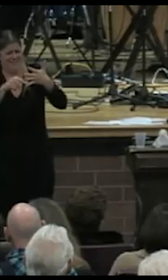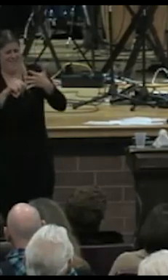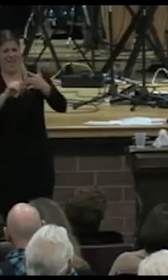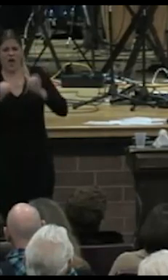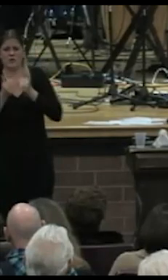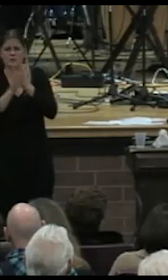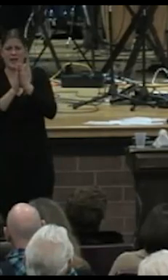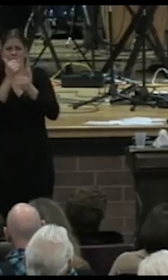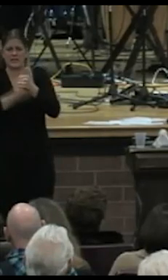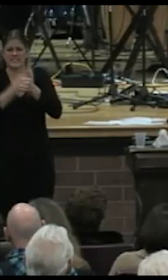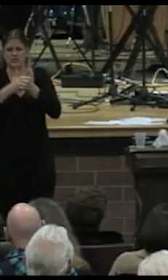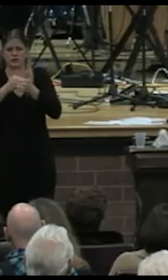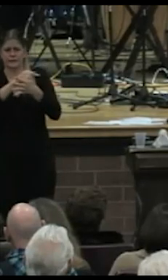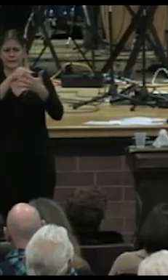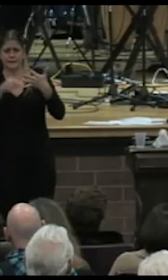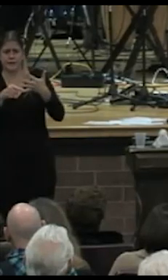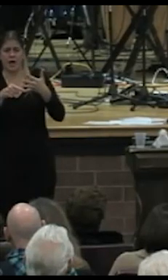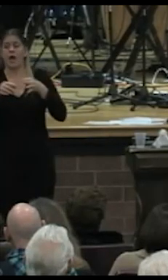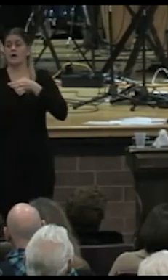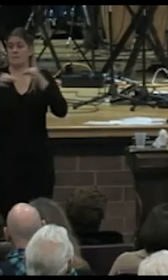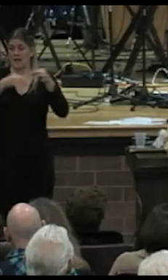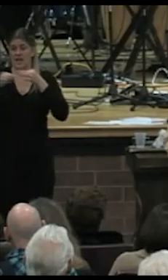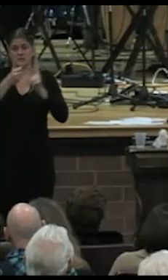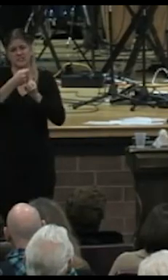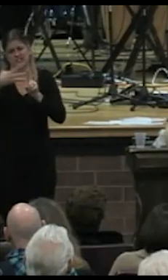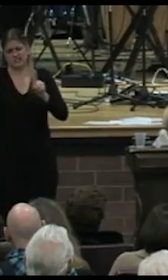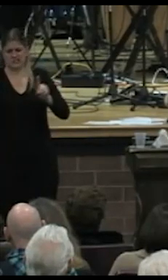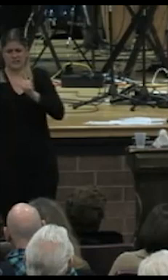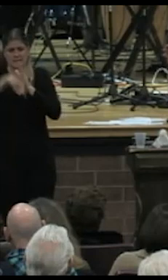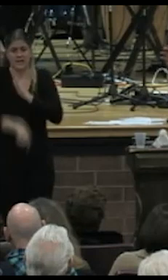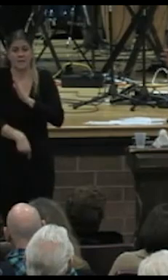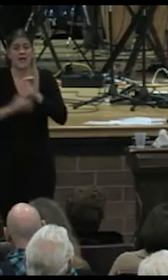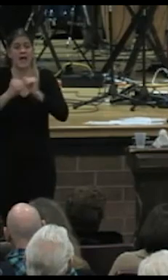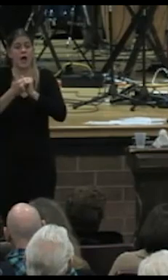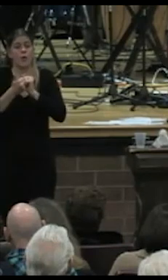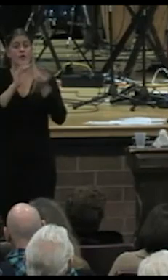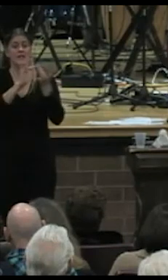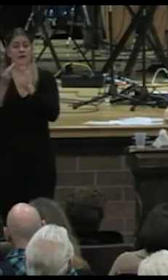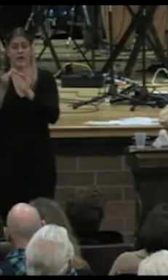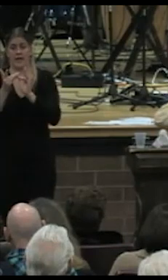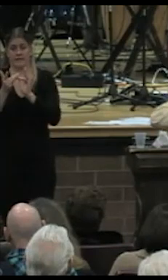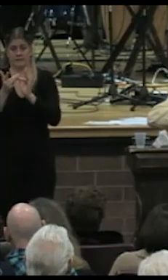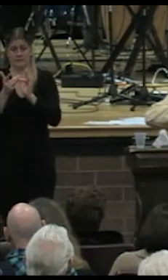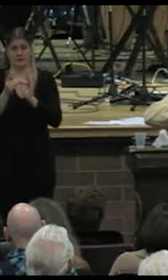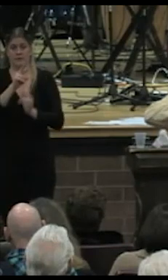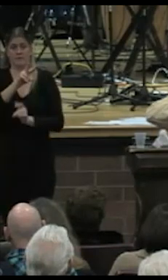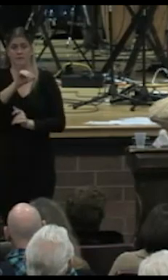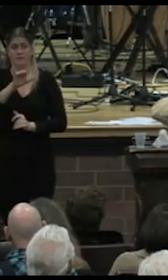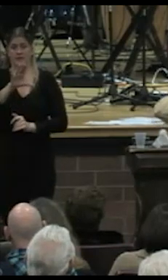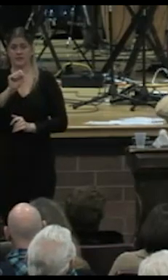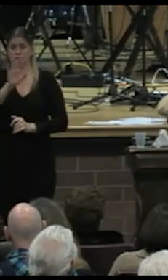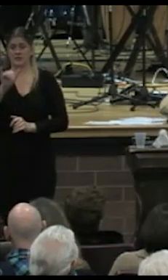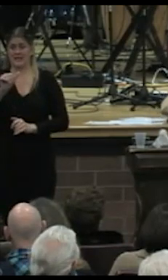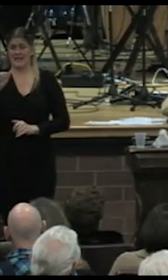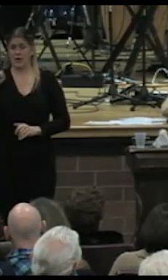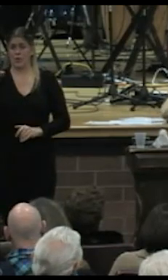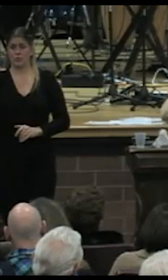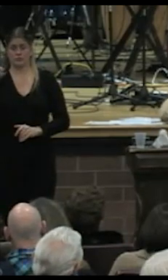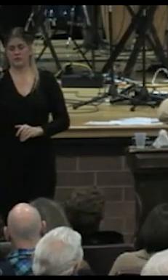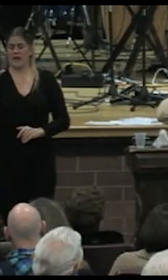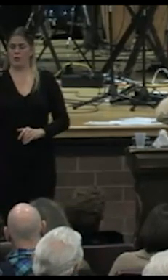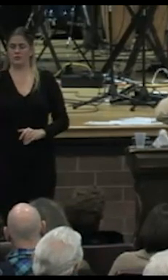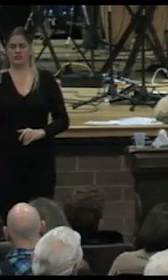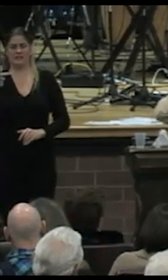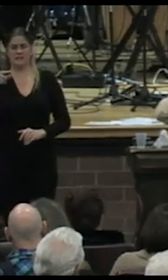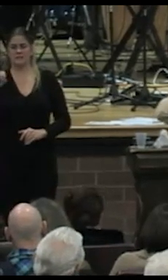a little fuller. And you can go on the web and you can download it on the right-hand side. But for some of you people that don't like to go on the web,